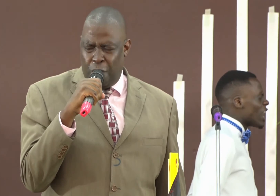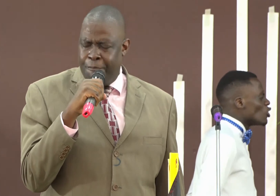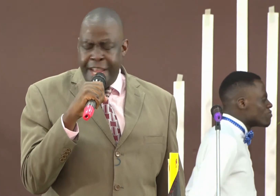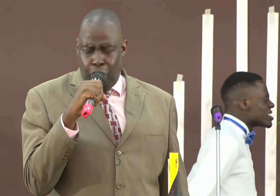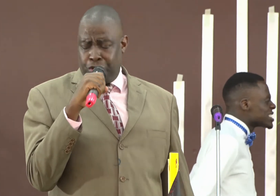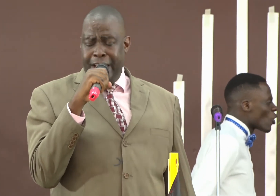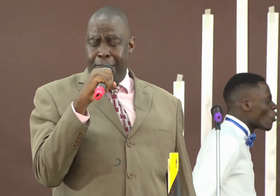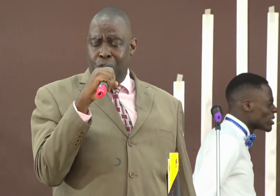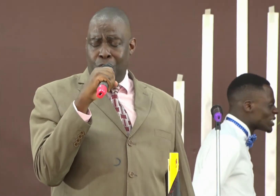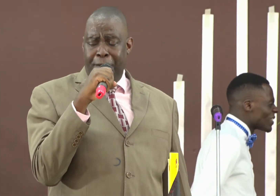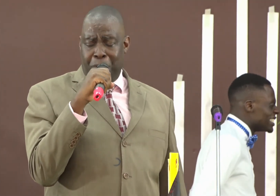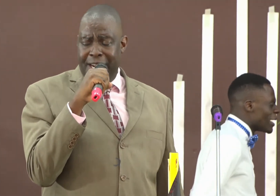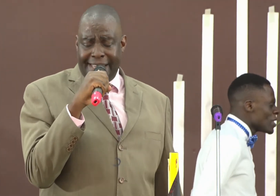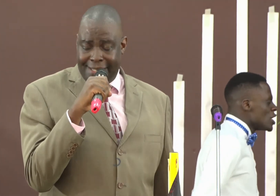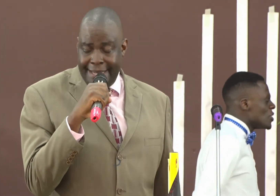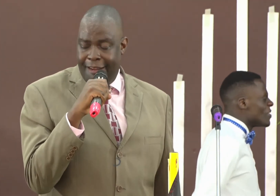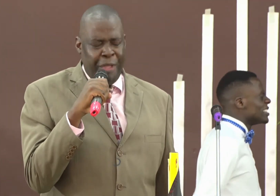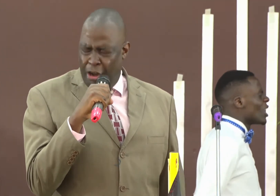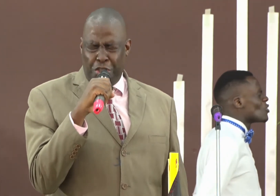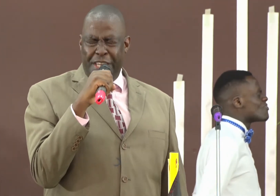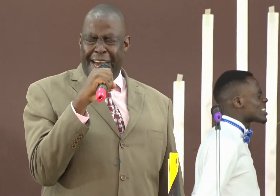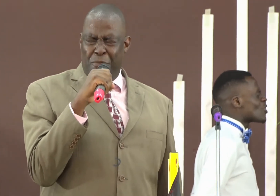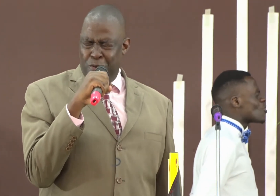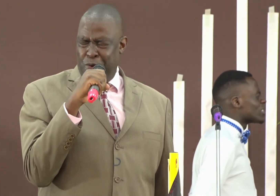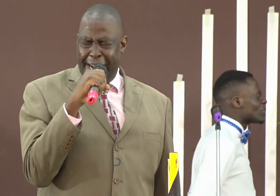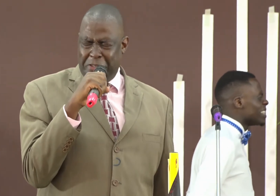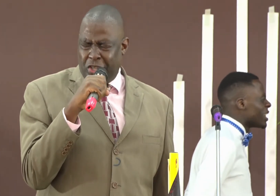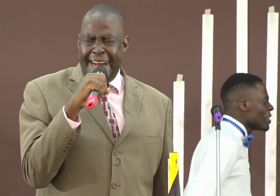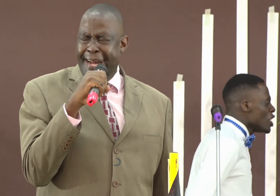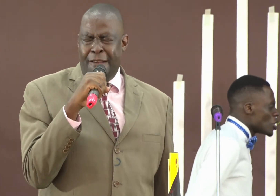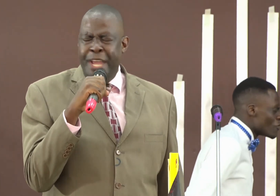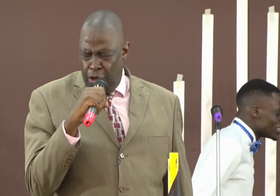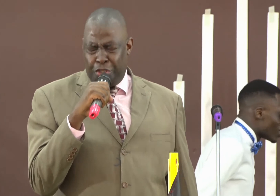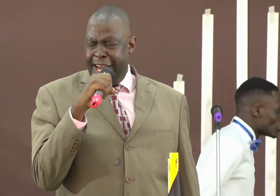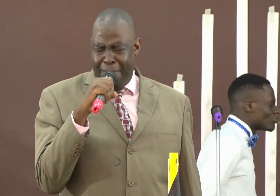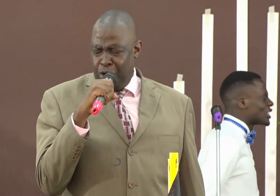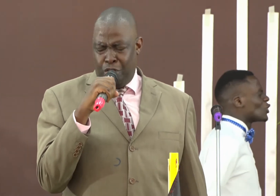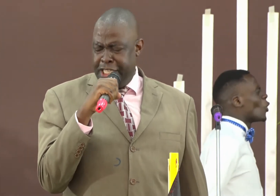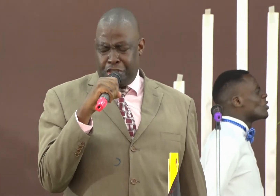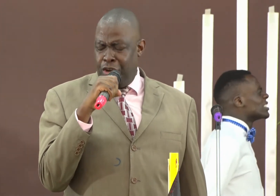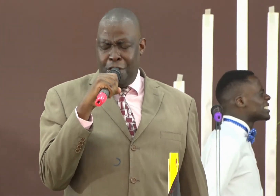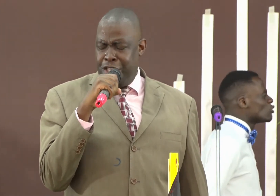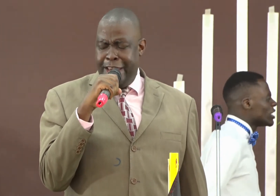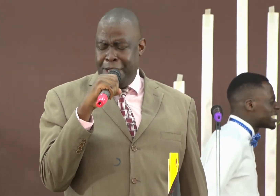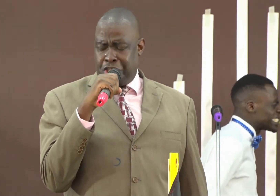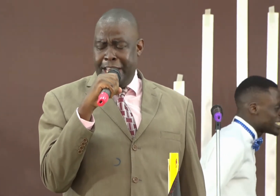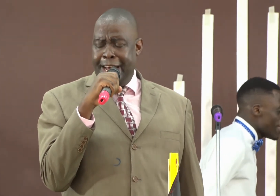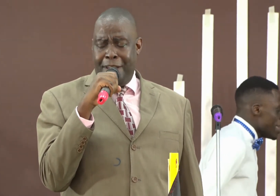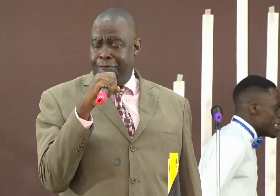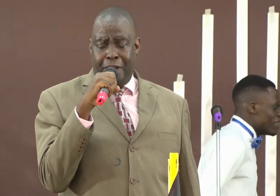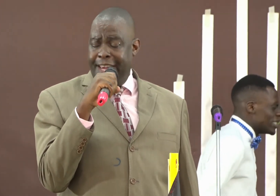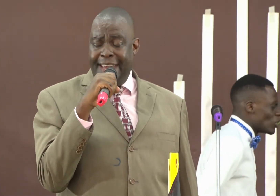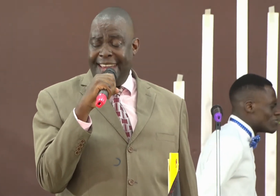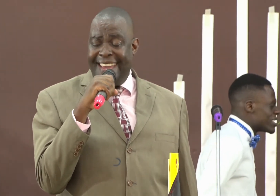ntokobo otiyambo kuba productive otiyambo kugasa otiyambo kodesobolo njebe